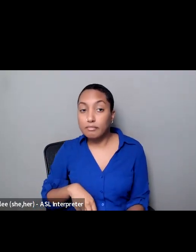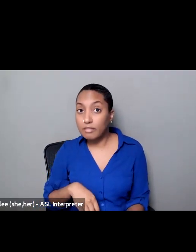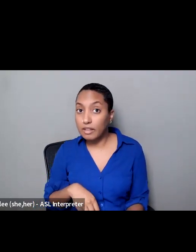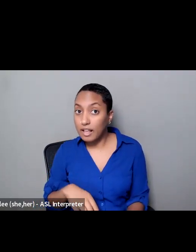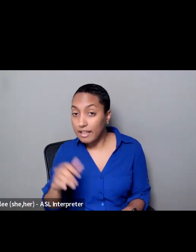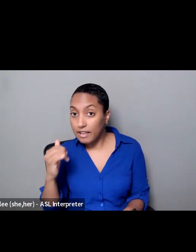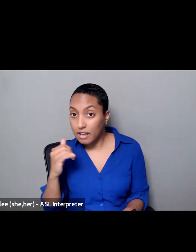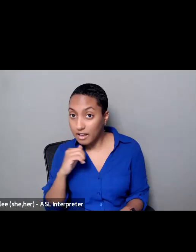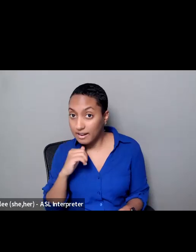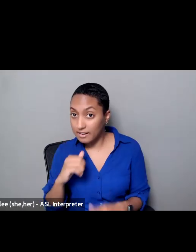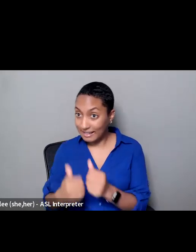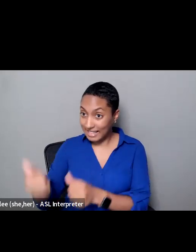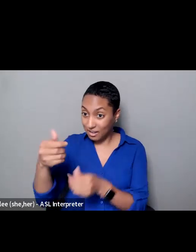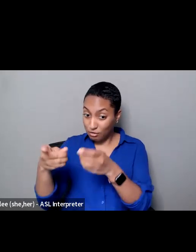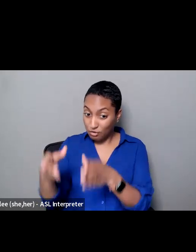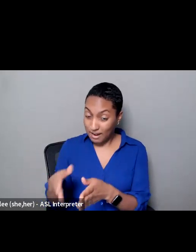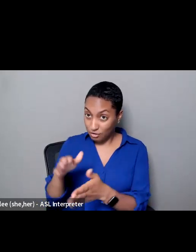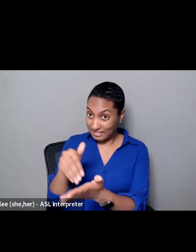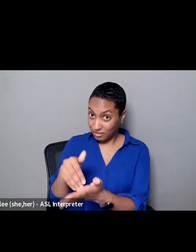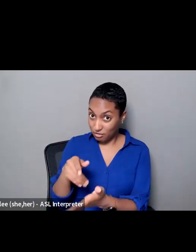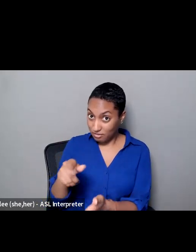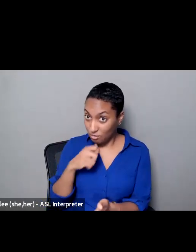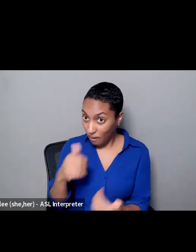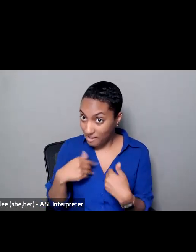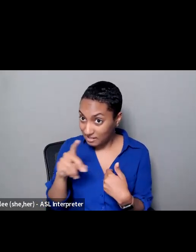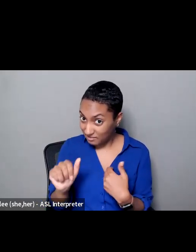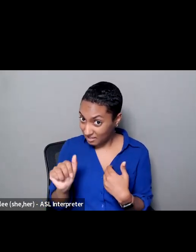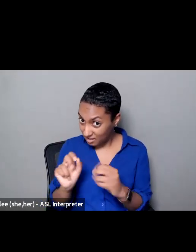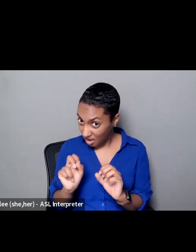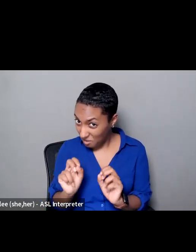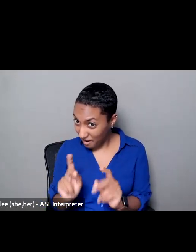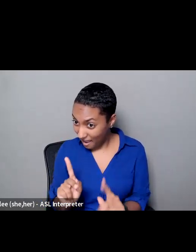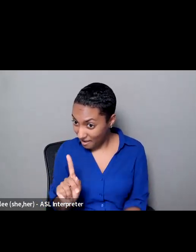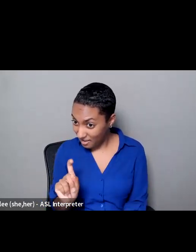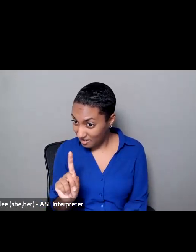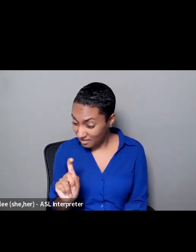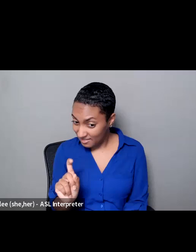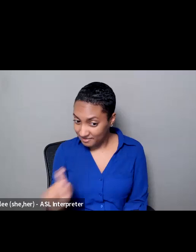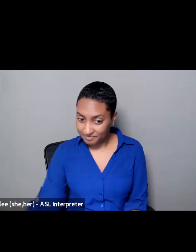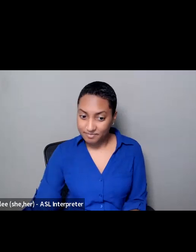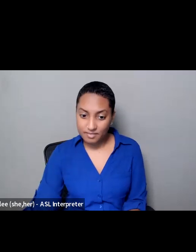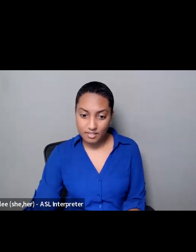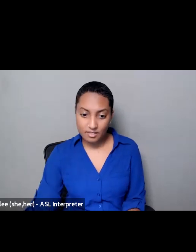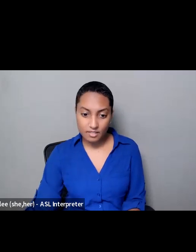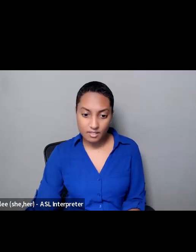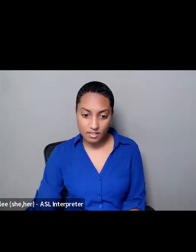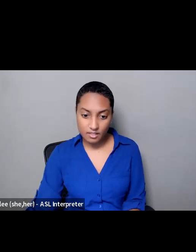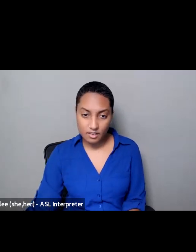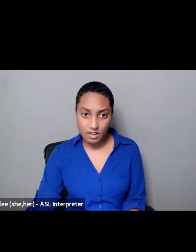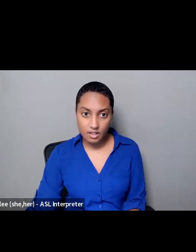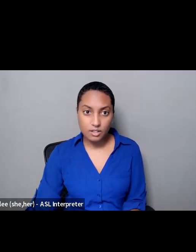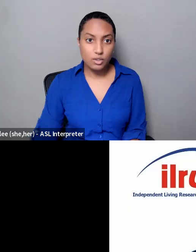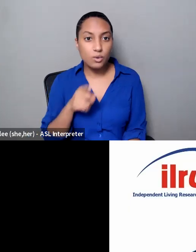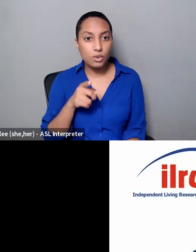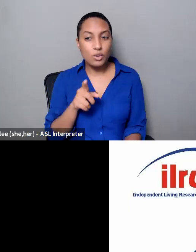executive director of a center? And, you know, you have to look, don't you, at this whole issue of where